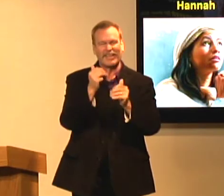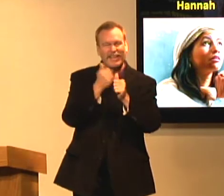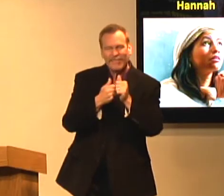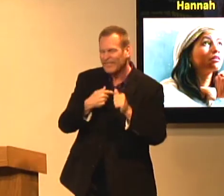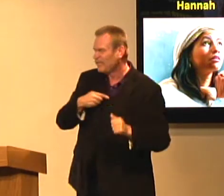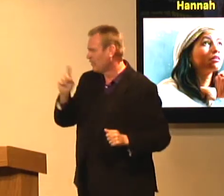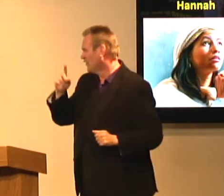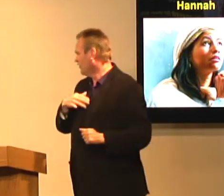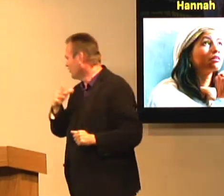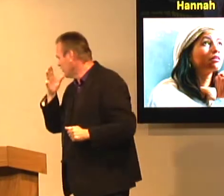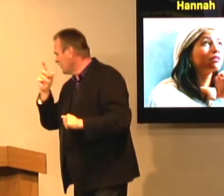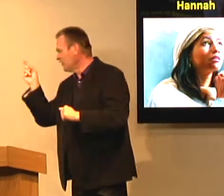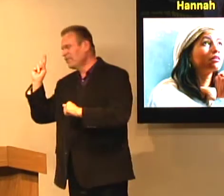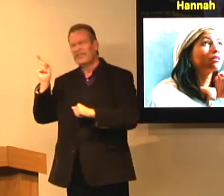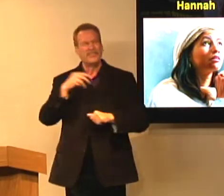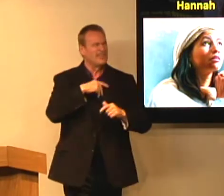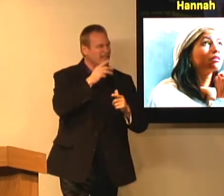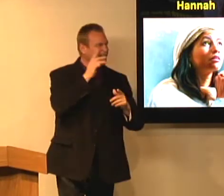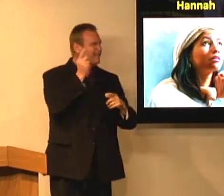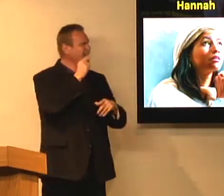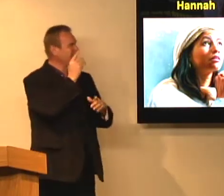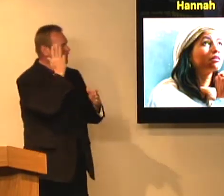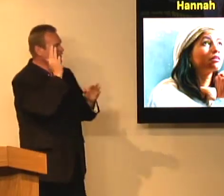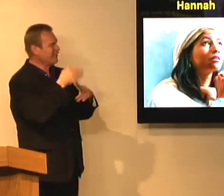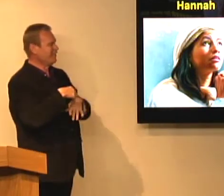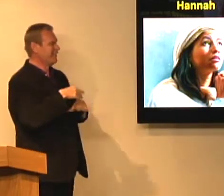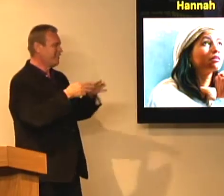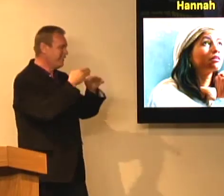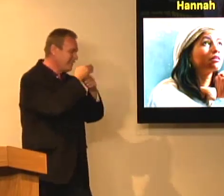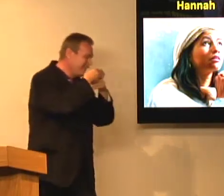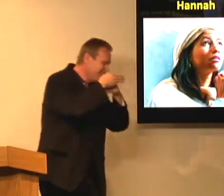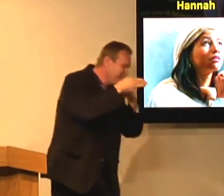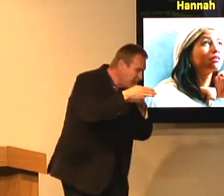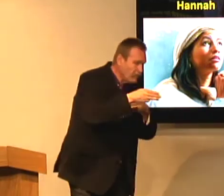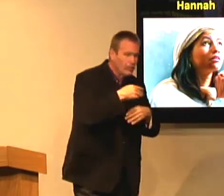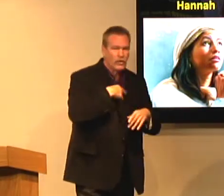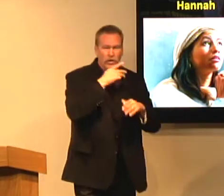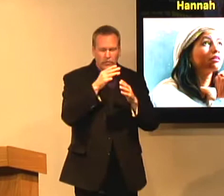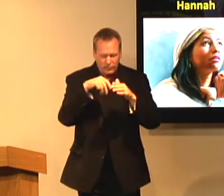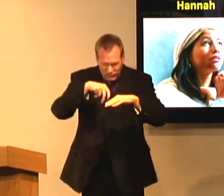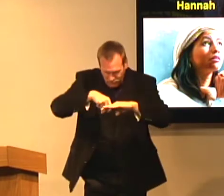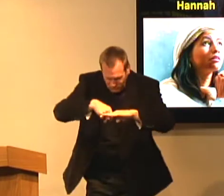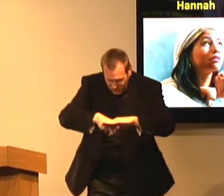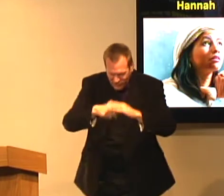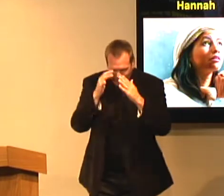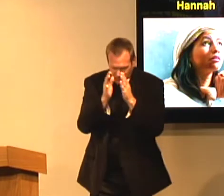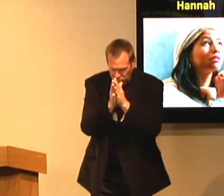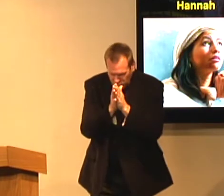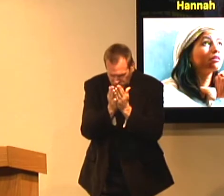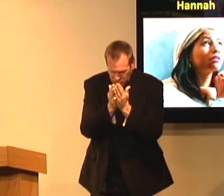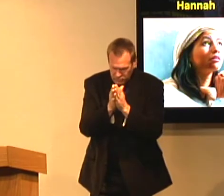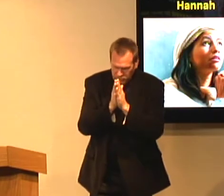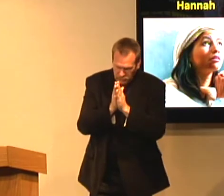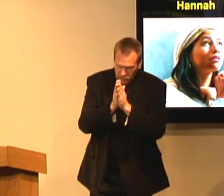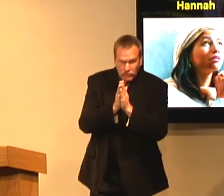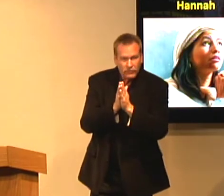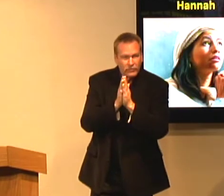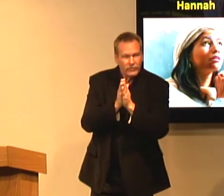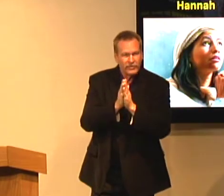my mother pray. Sometimes I'd say, where's Mom? What's she doing? And I'd go open a door and my mom would be on her knees and she would